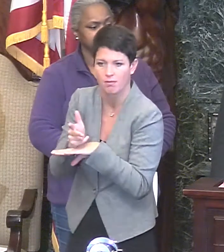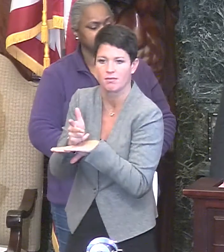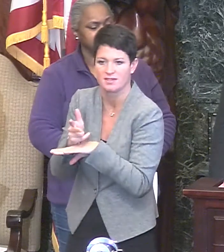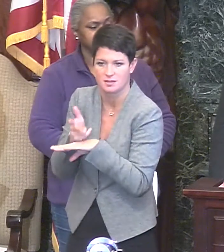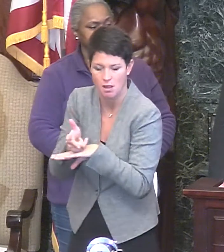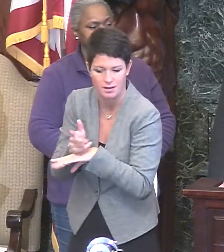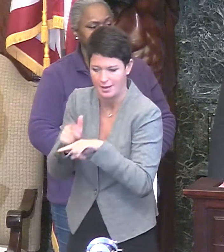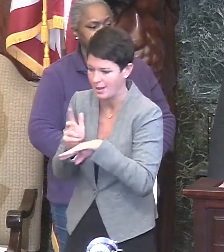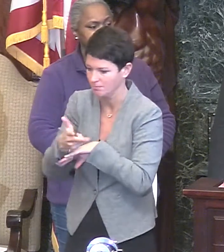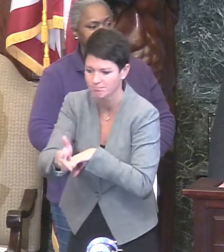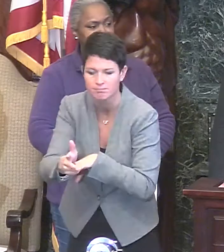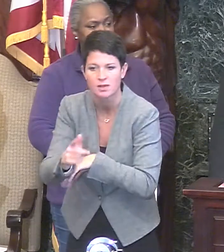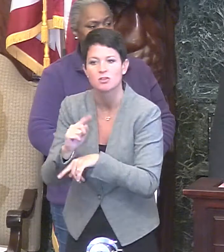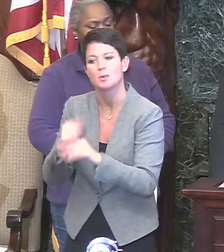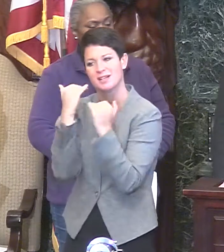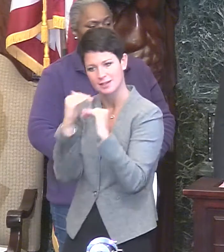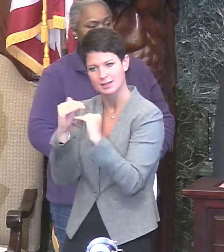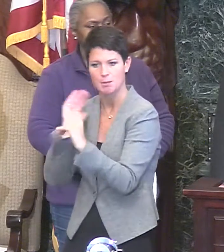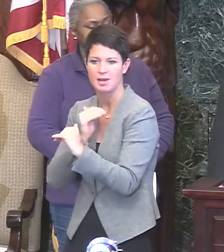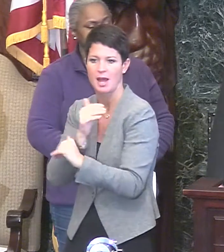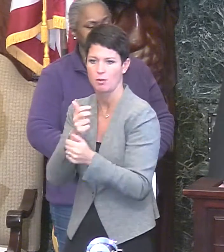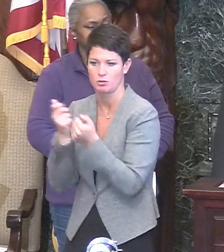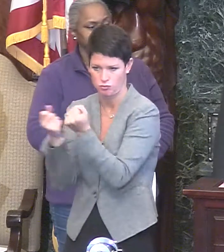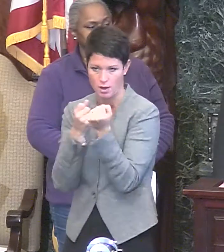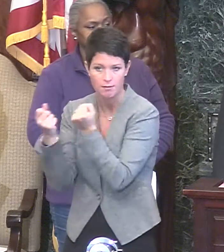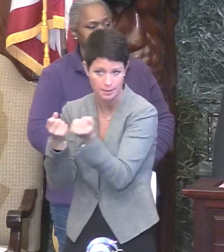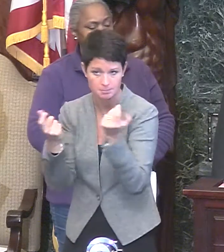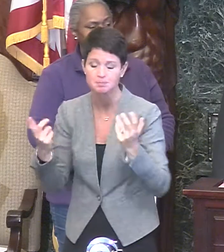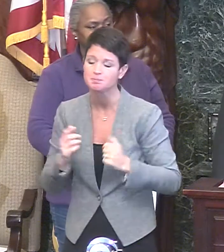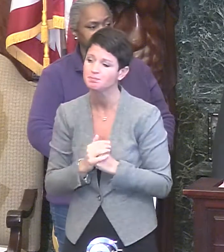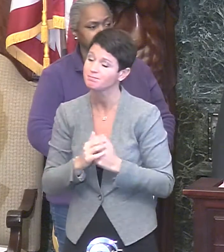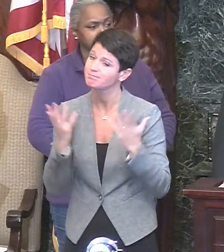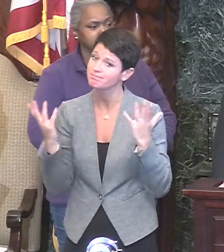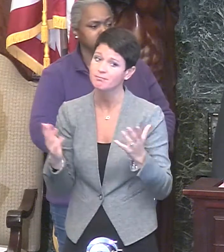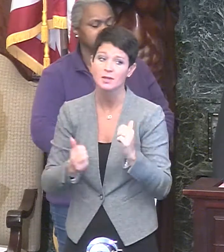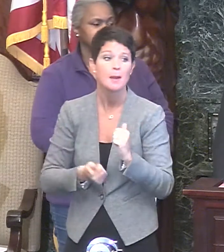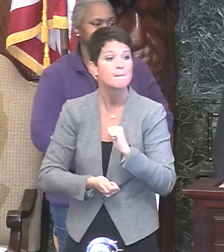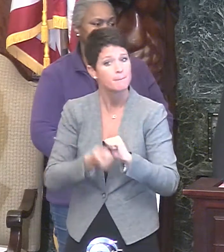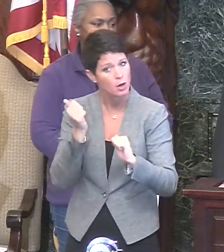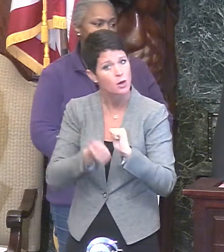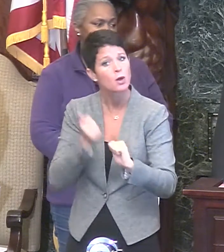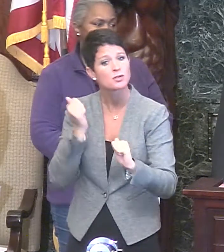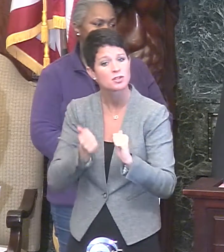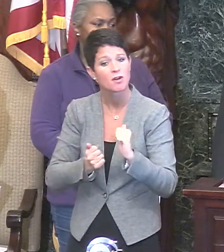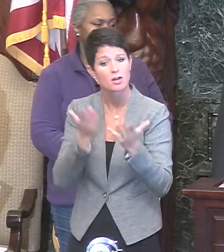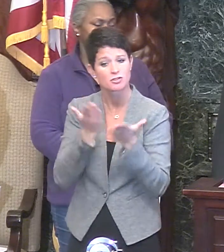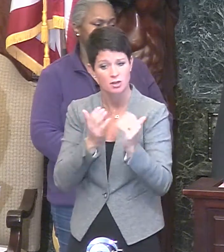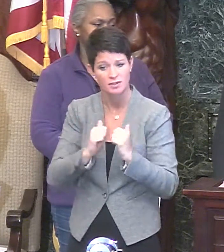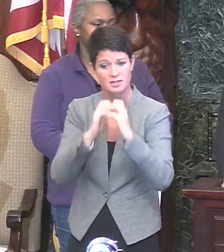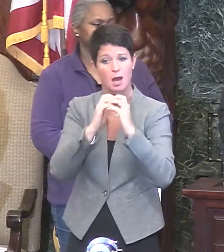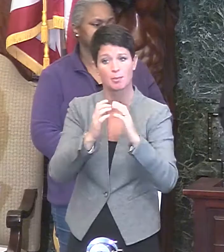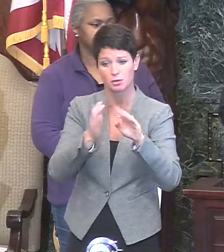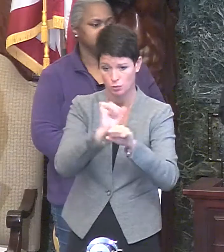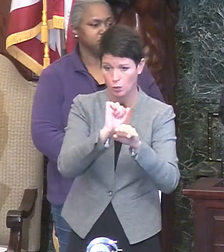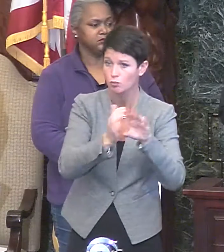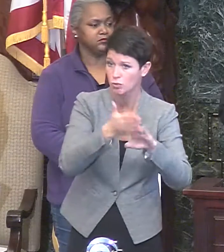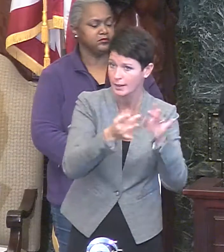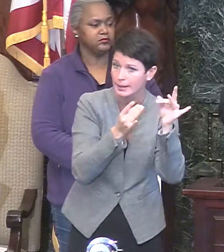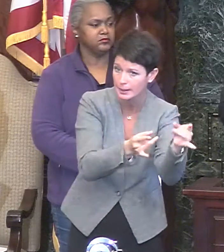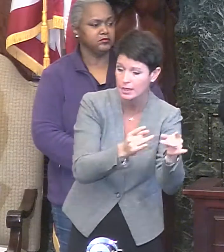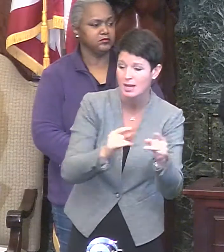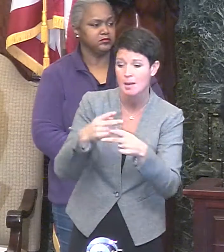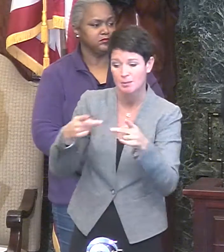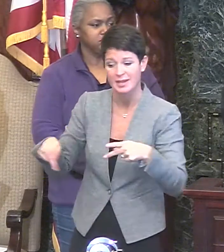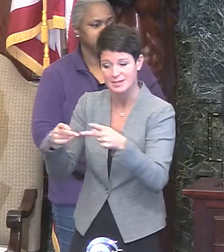limit where we're going. This is, much of our service is up and strong. The places that are not, it's a